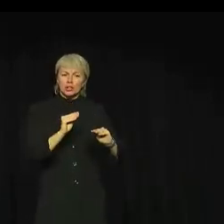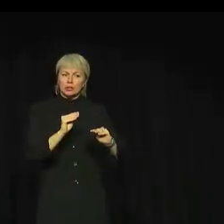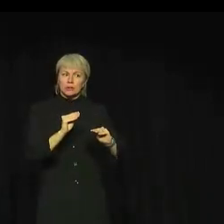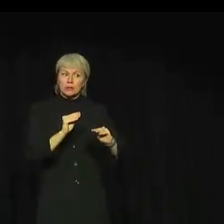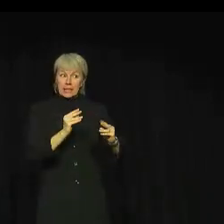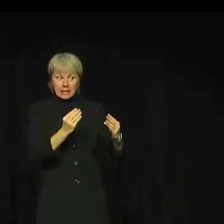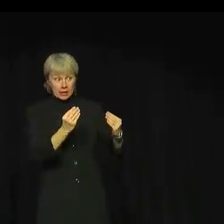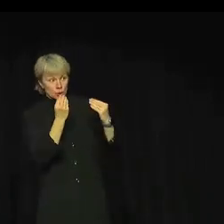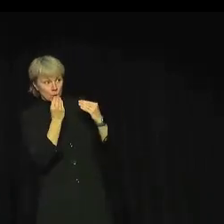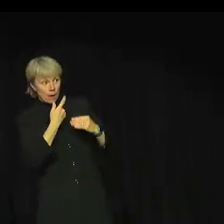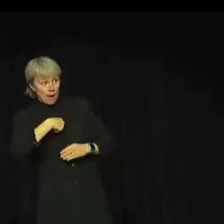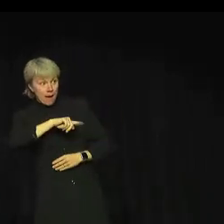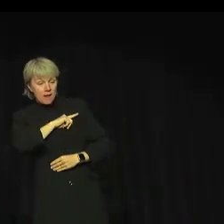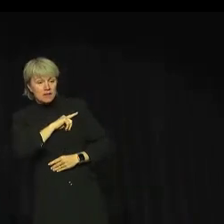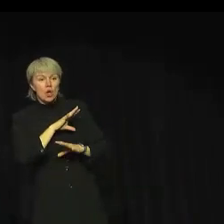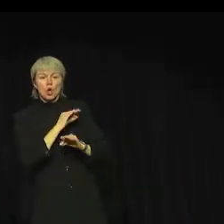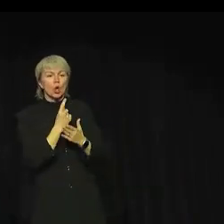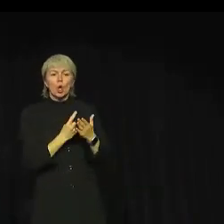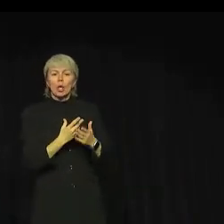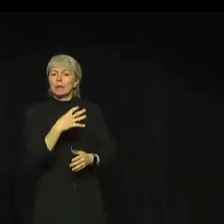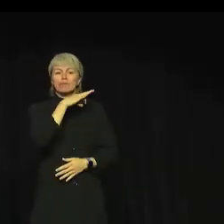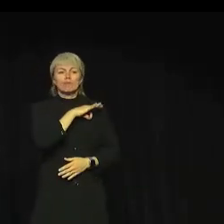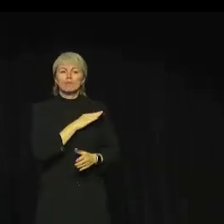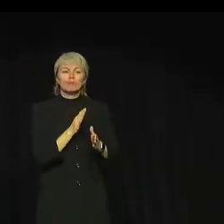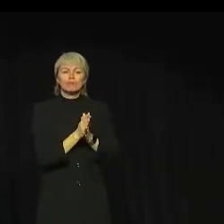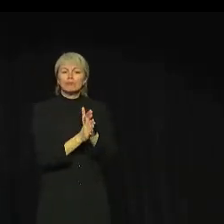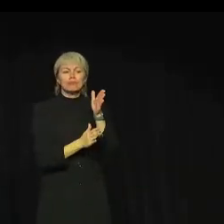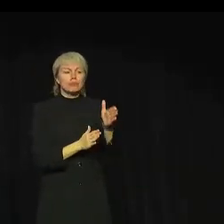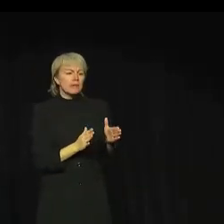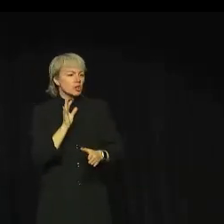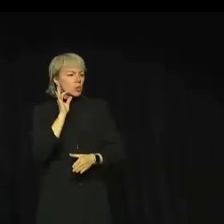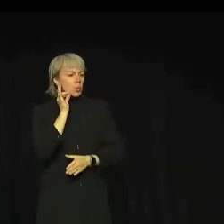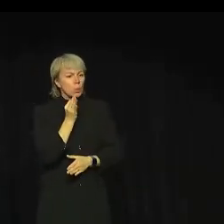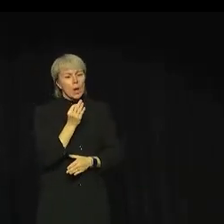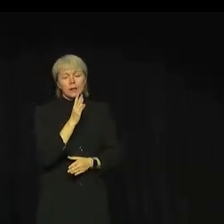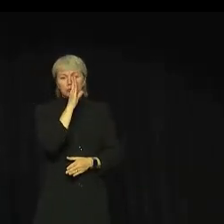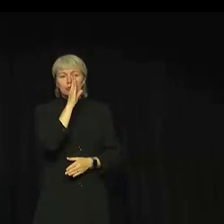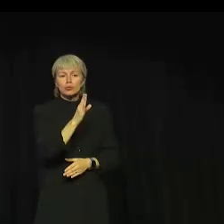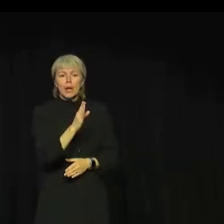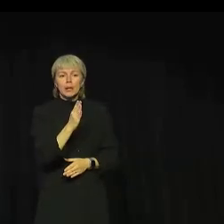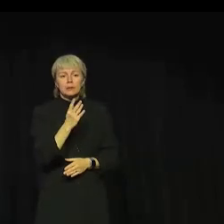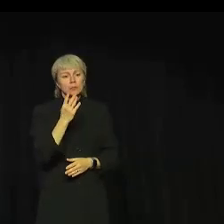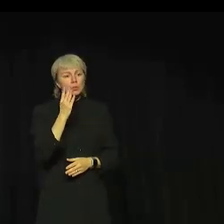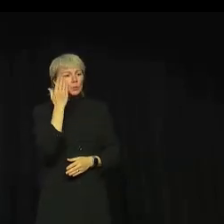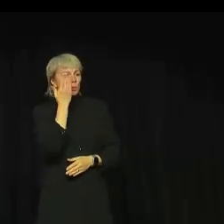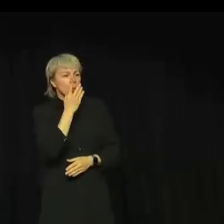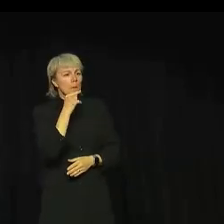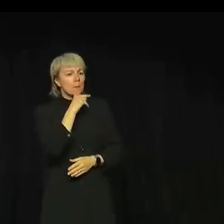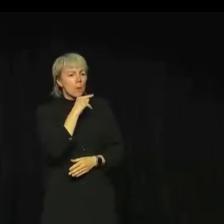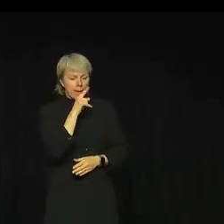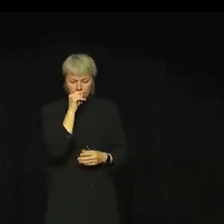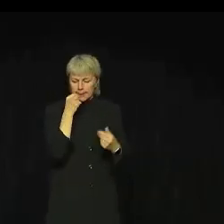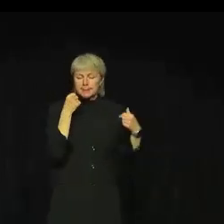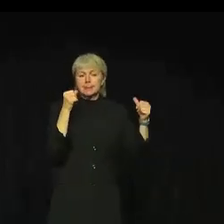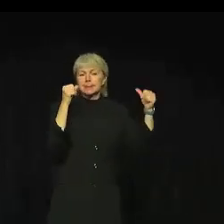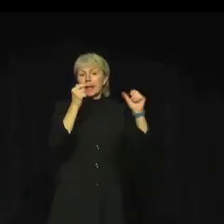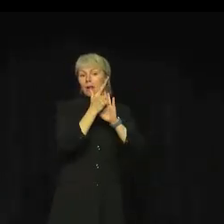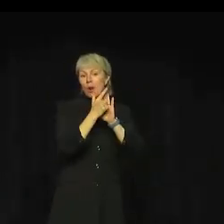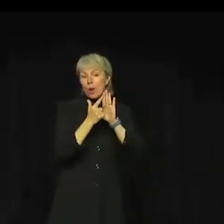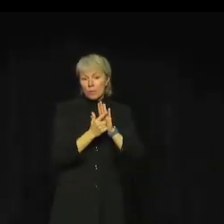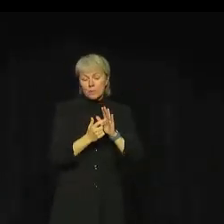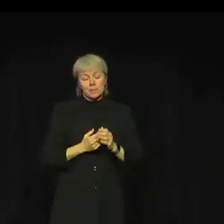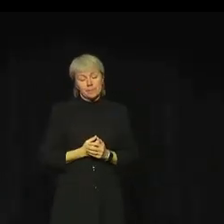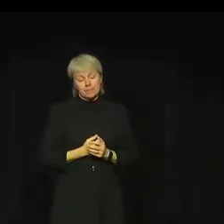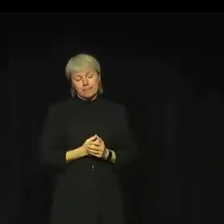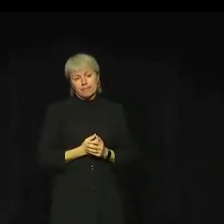just privileged, heterosexual, private school boys who could succeed in the law. So I can't start today with a big thank you to